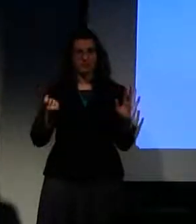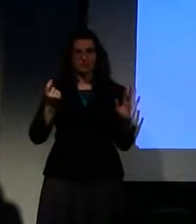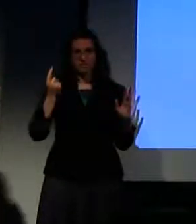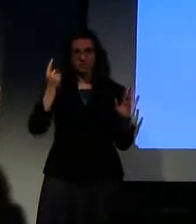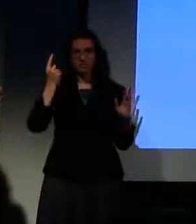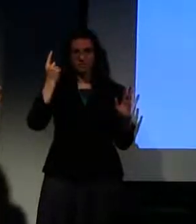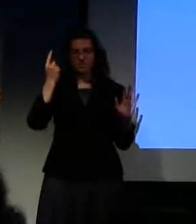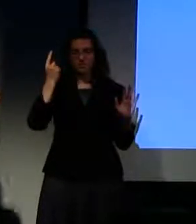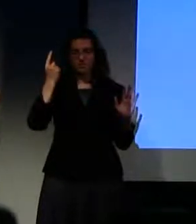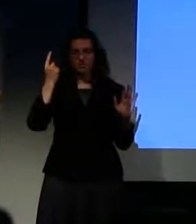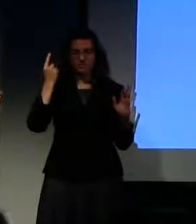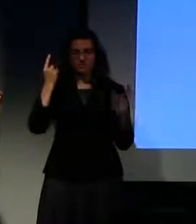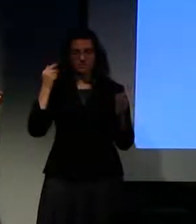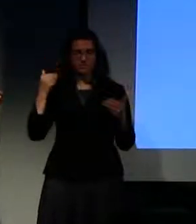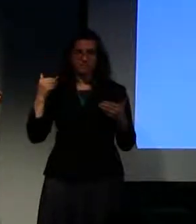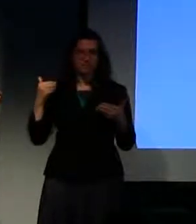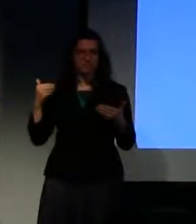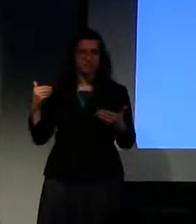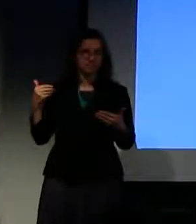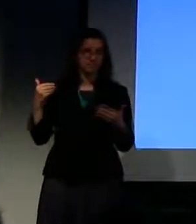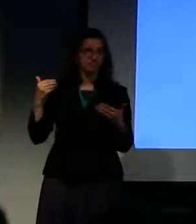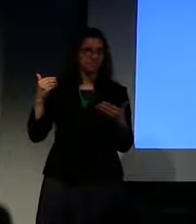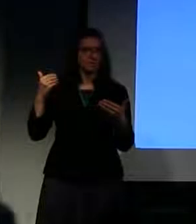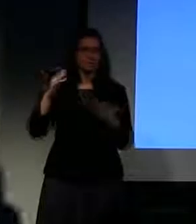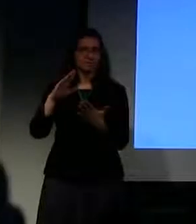Go to speed when there's space enough.